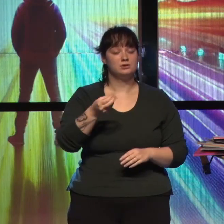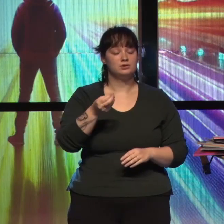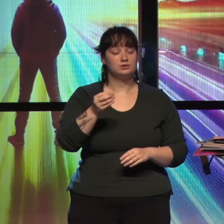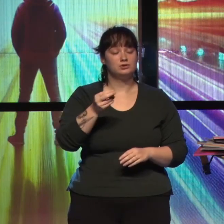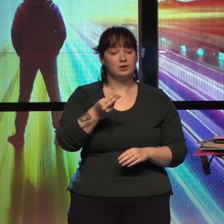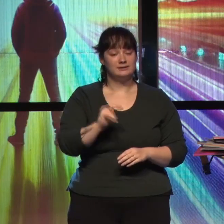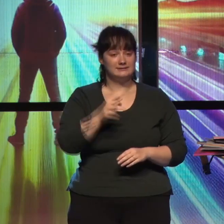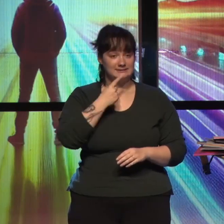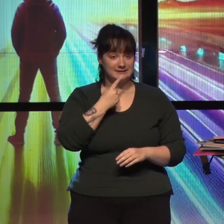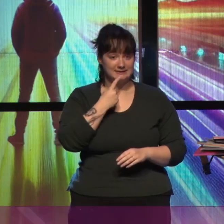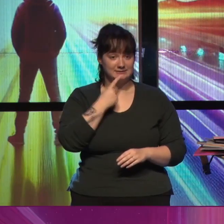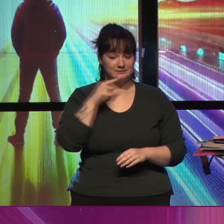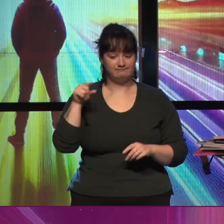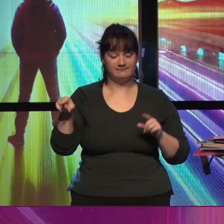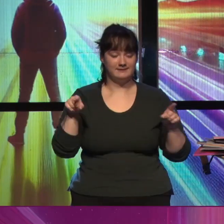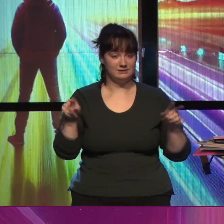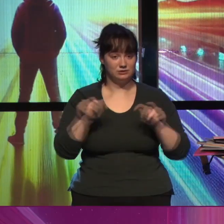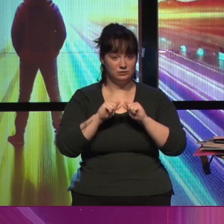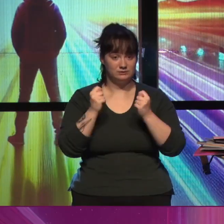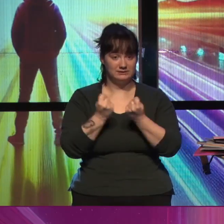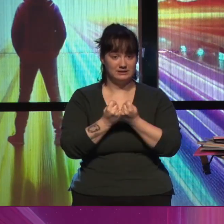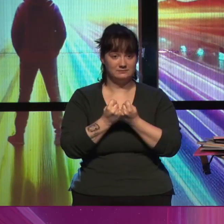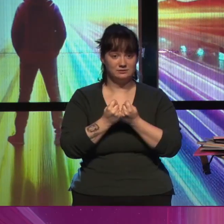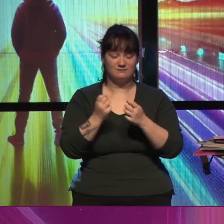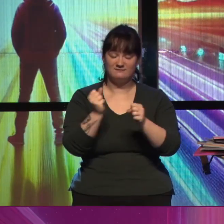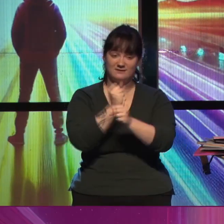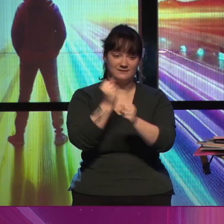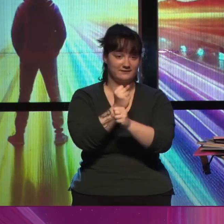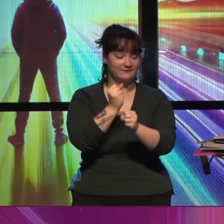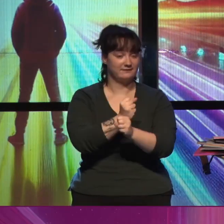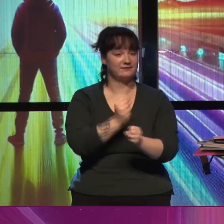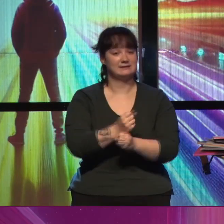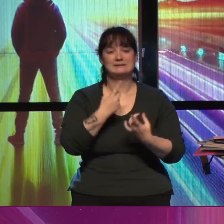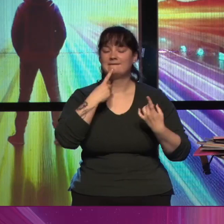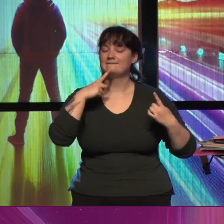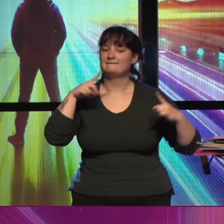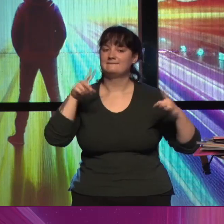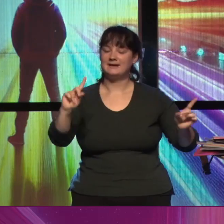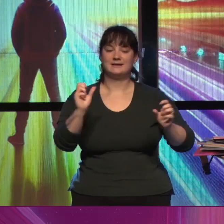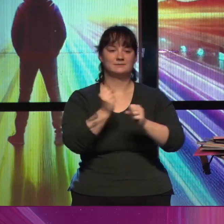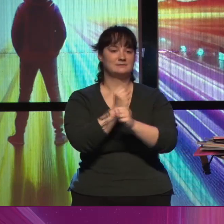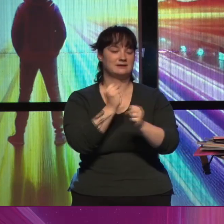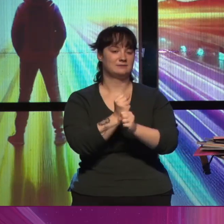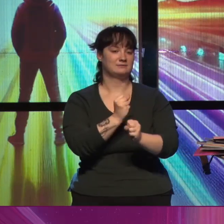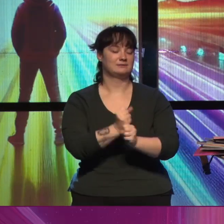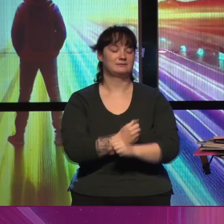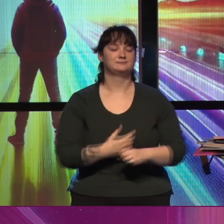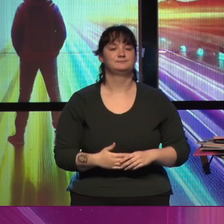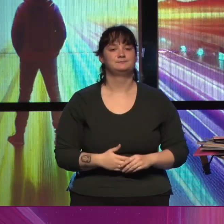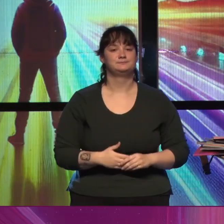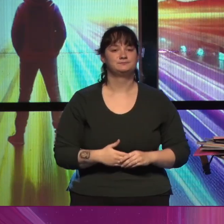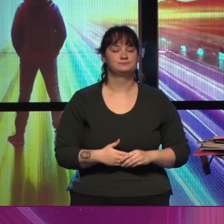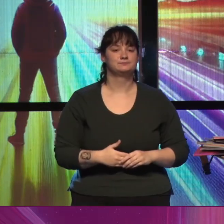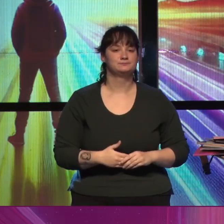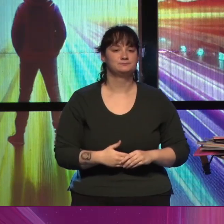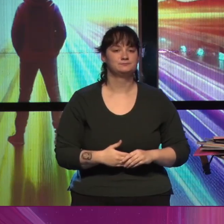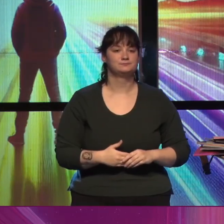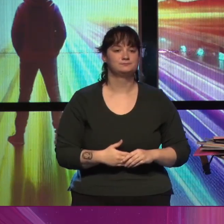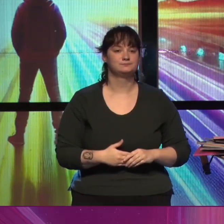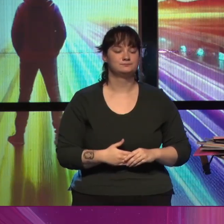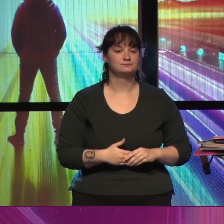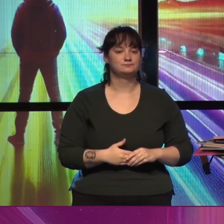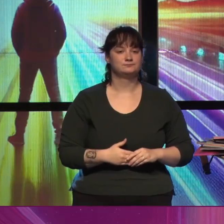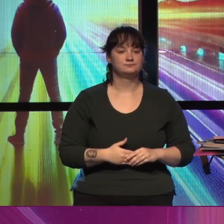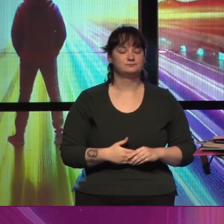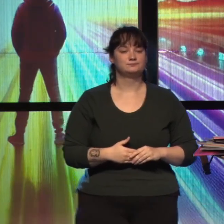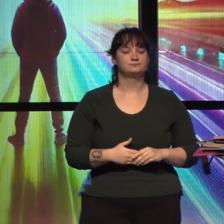in a cosmic battle with one another. It's fantasy world, right? They're engaging in this big battle. One commentator scholar